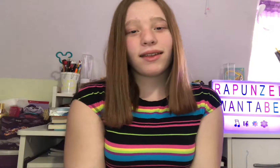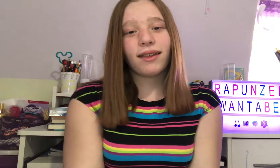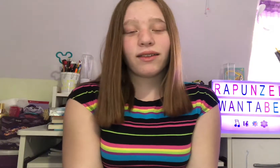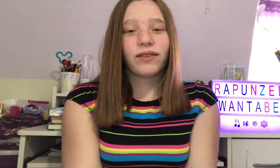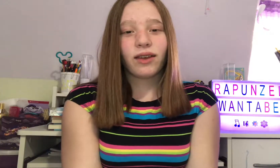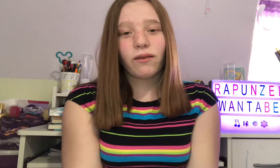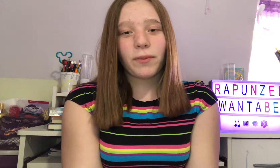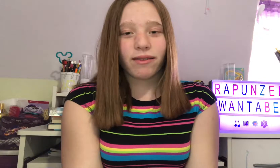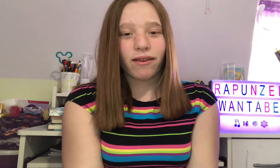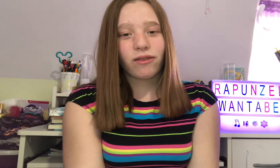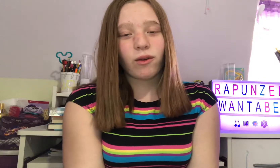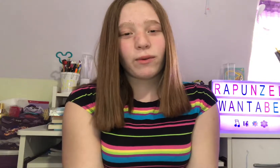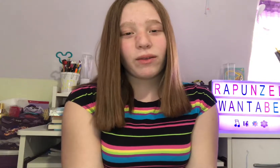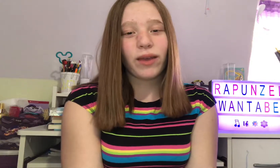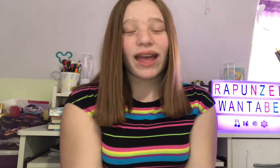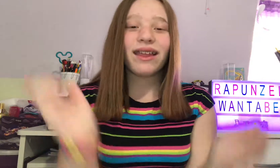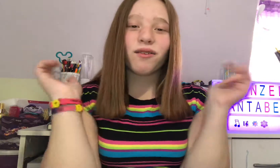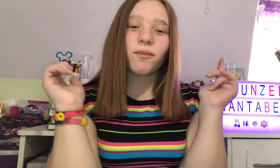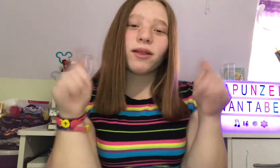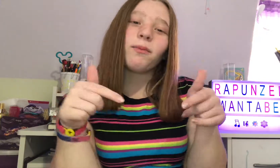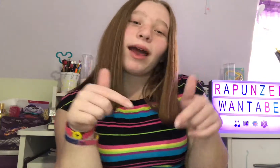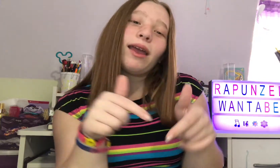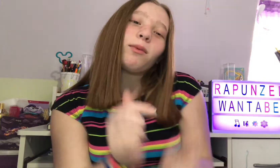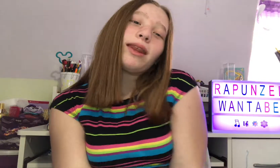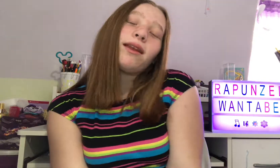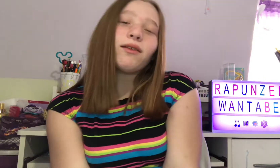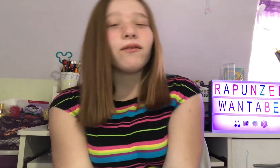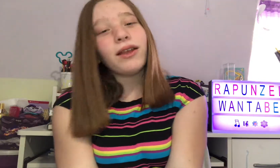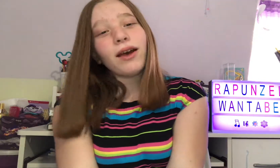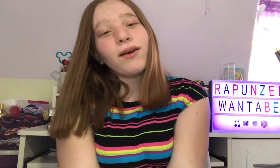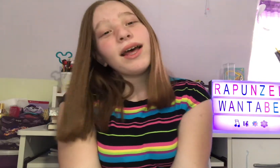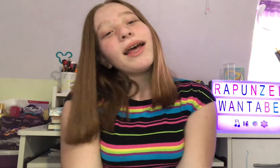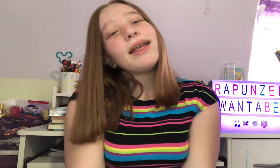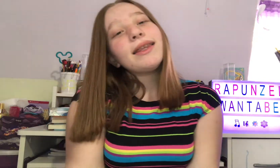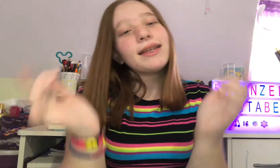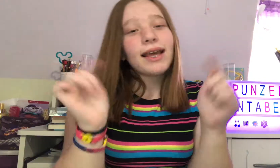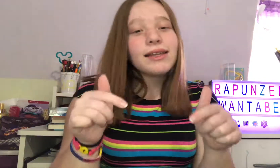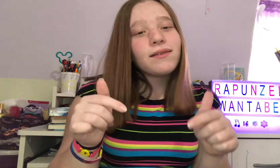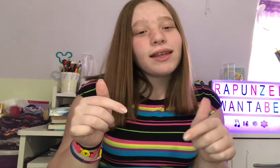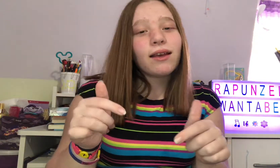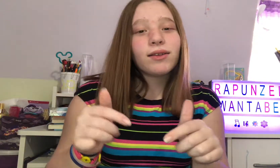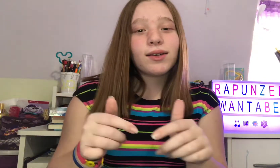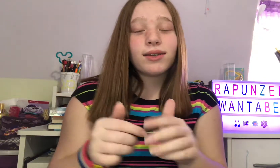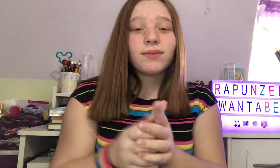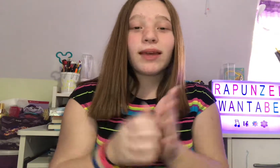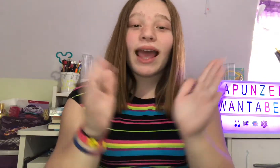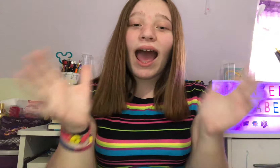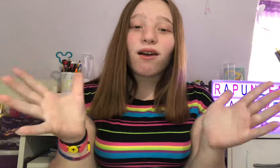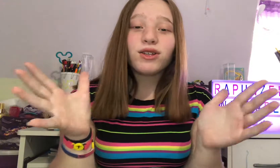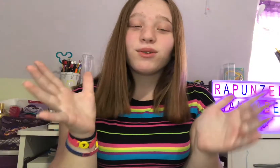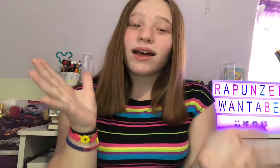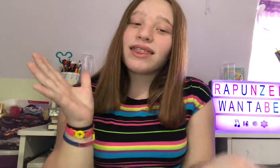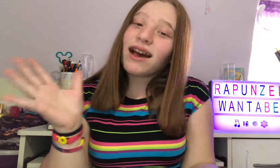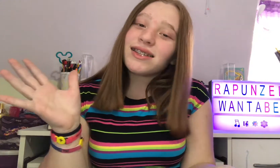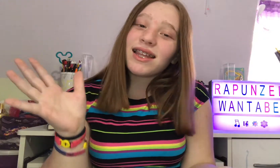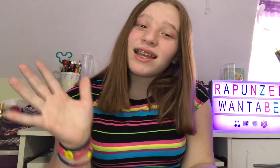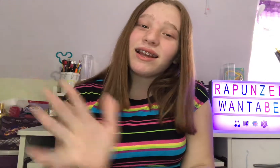back to another video of Rapunzel underscore want to be, and here's Rapunzel back here with another video. In today's video is going to be how to 1,000